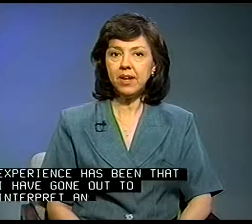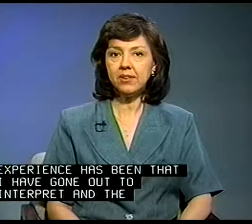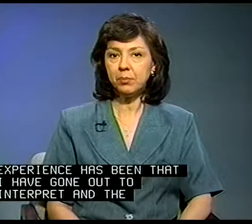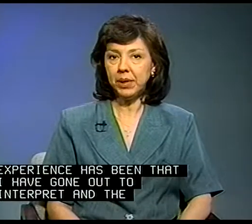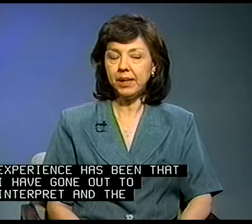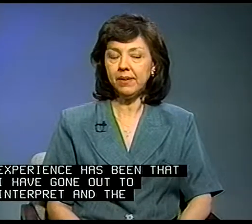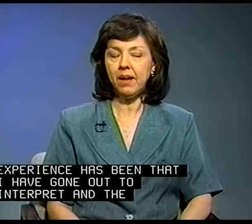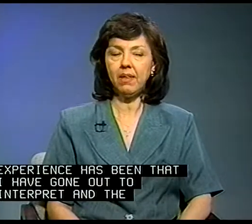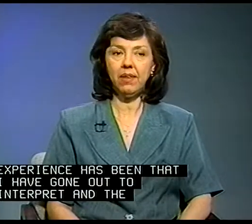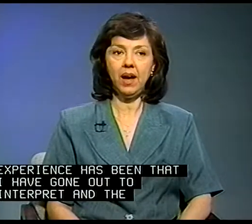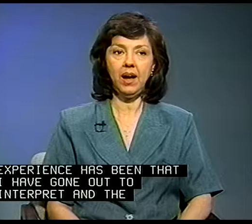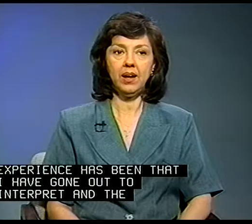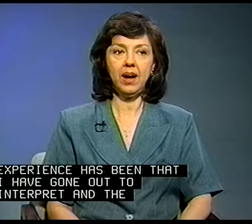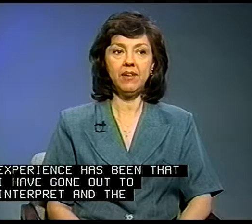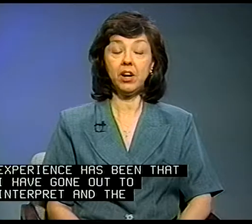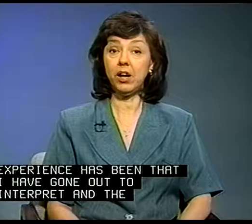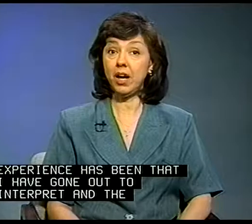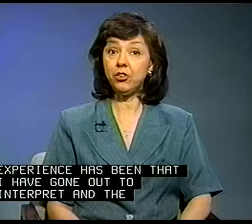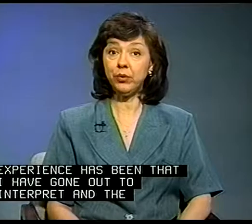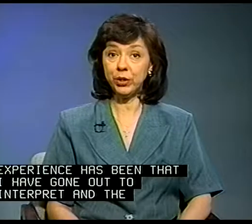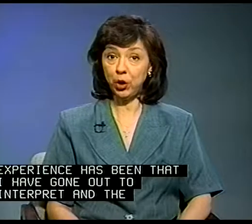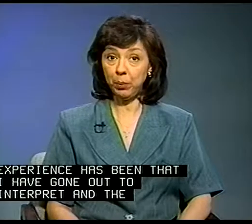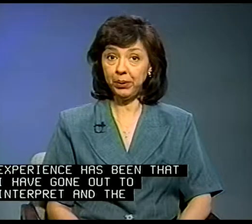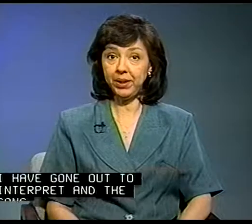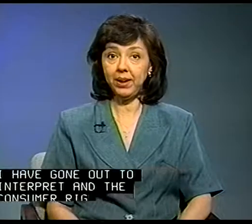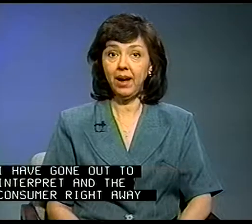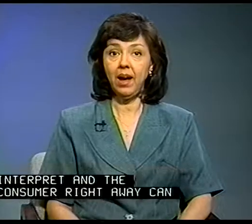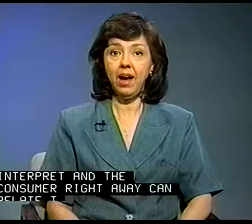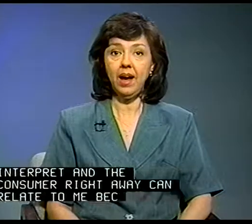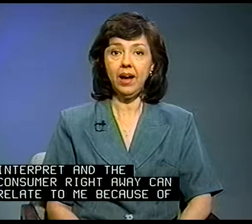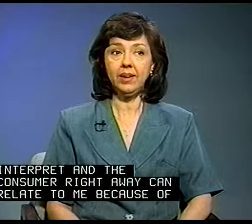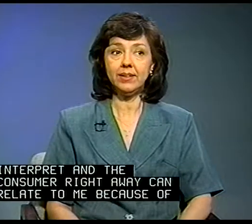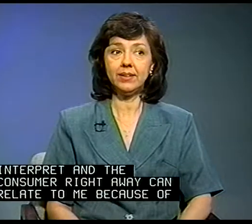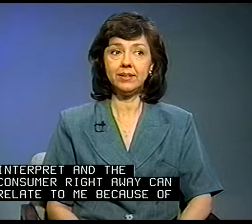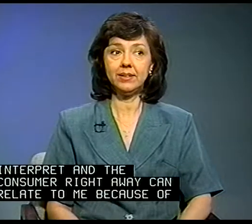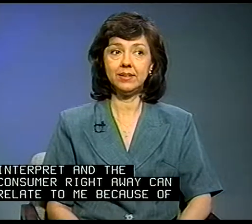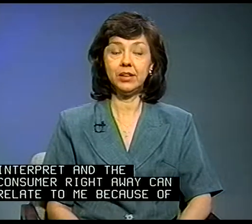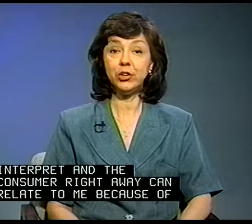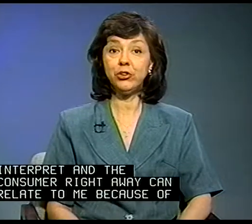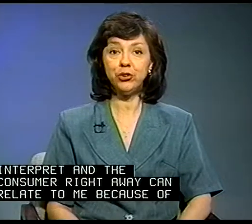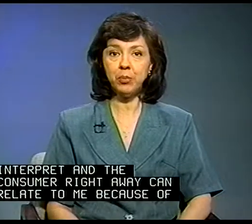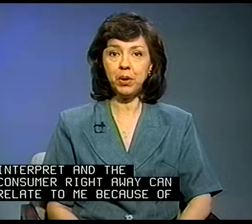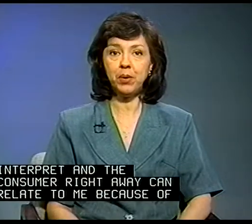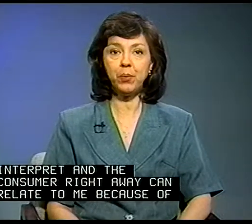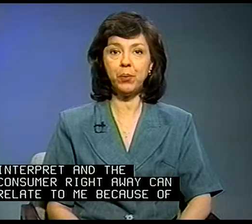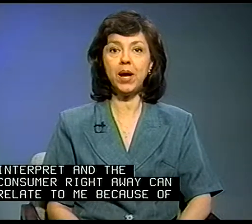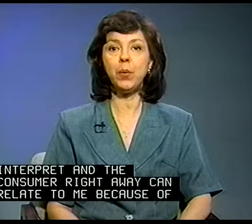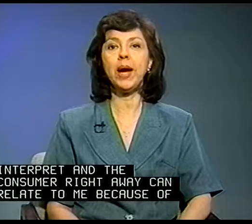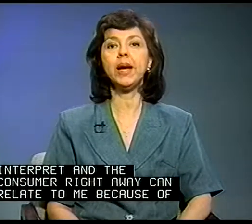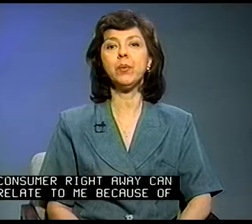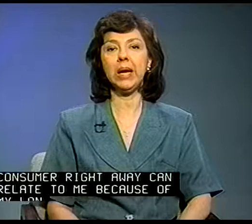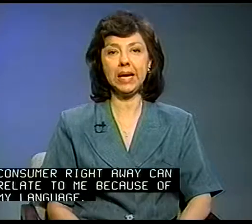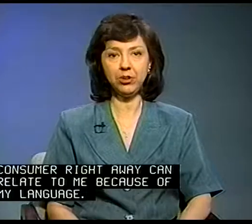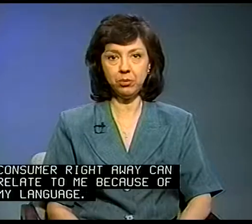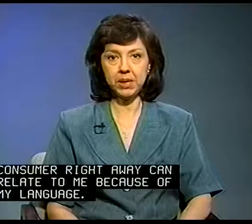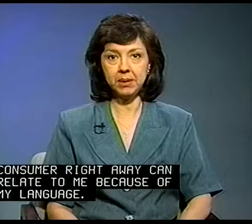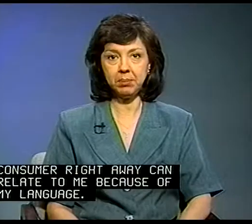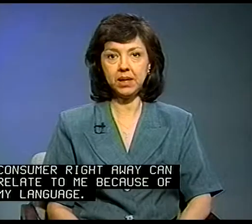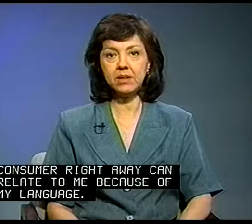has been that I have gone out to interpret and the consumer right away can relate to me because